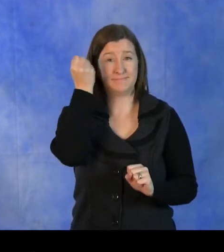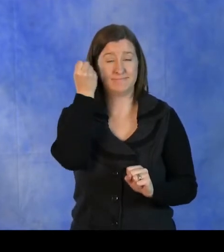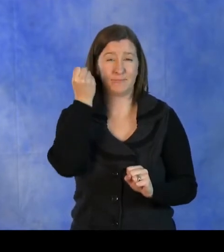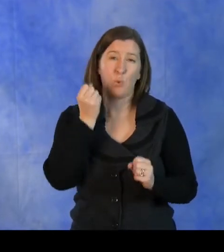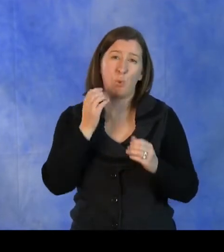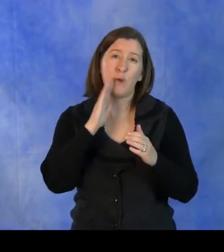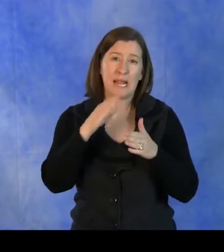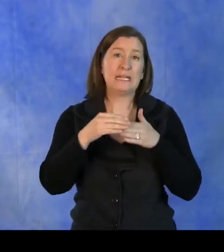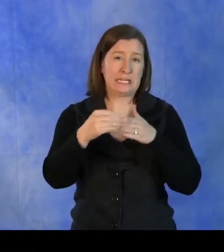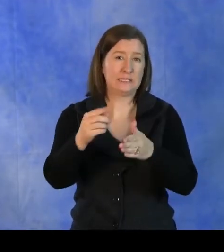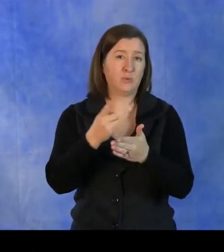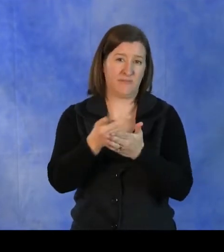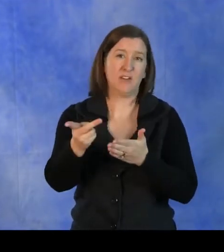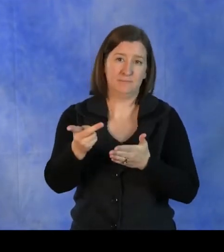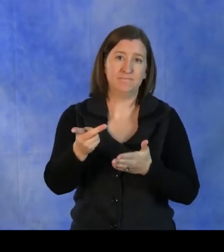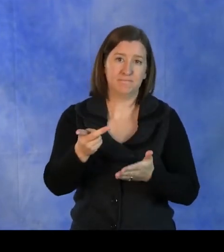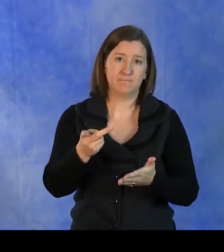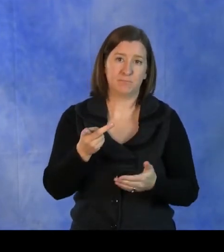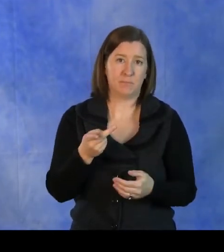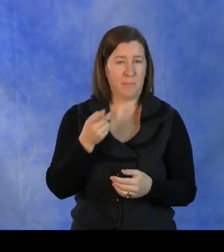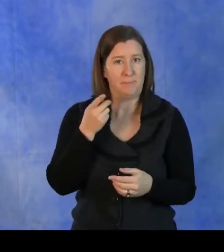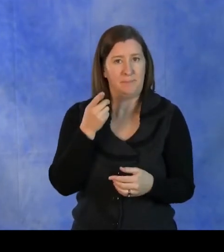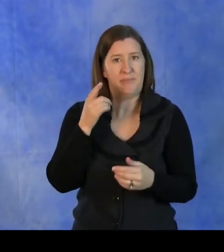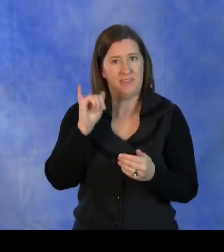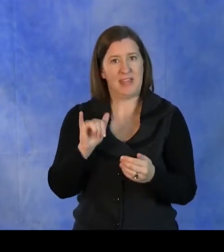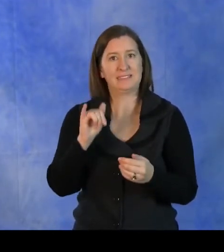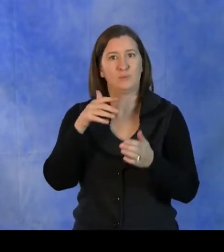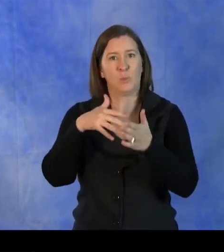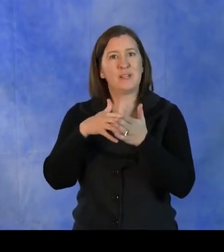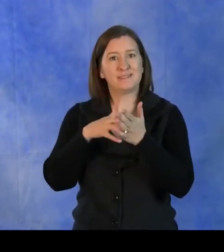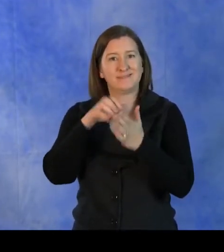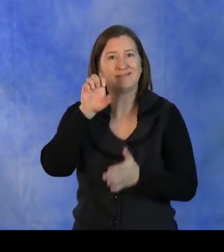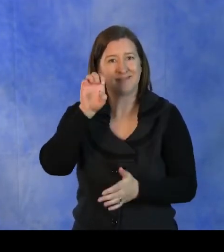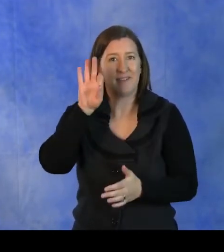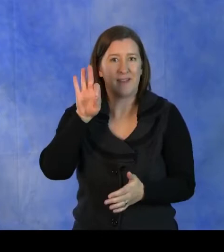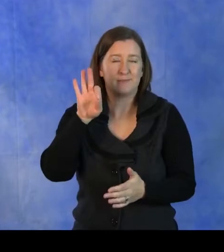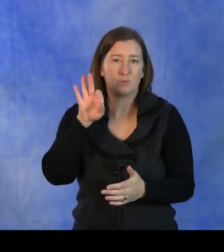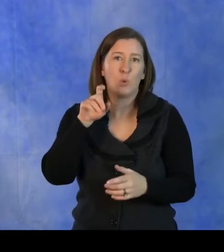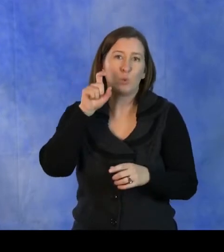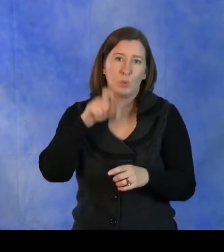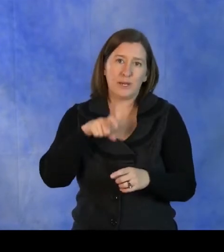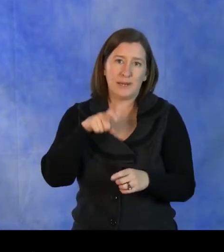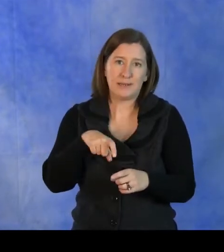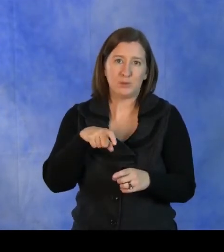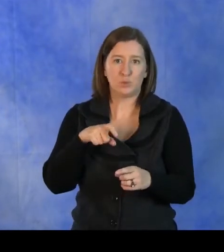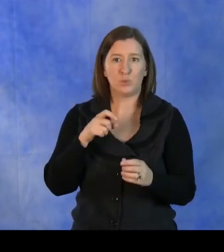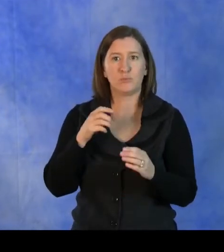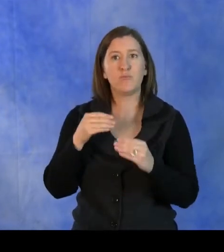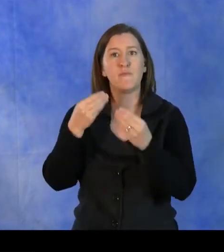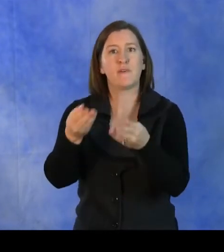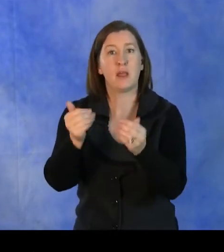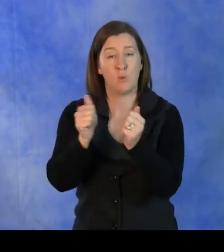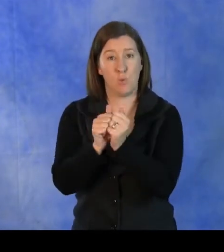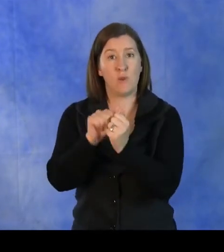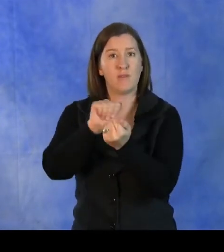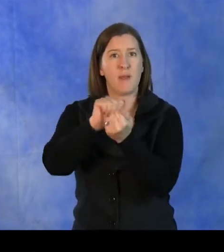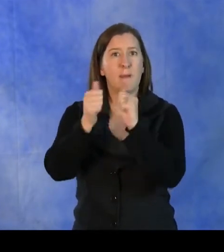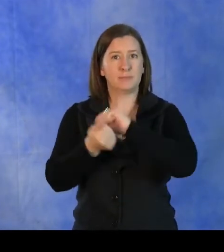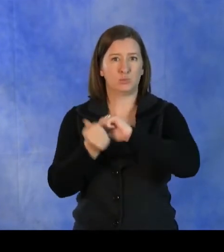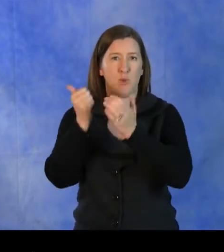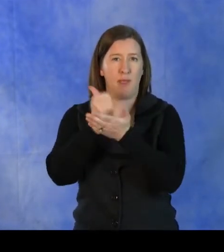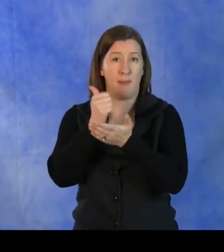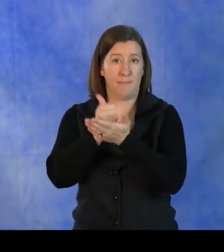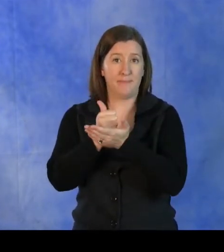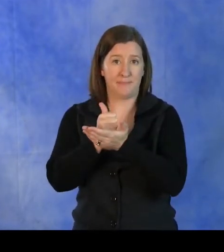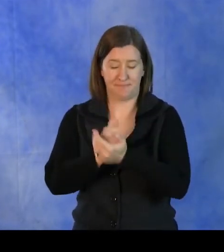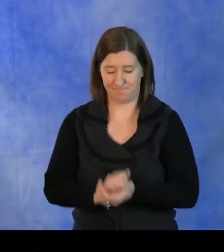because that will force them to hold on to the information, and that might lead to failure. So we need to